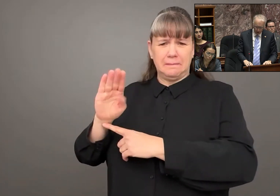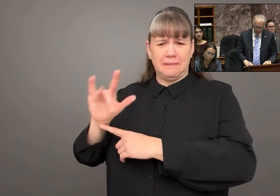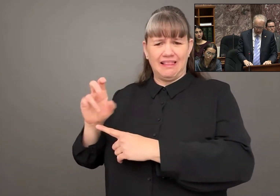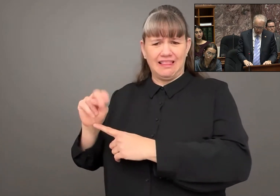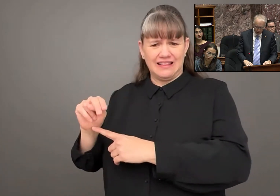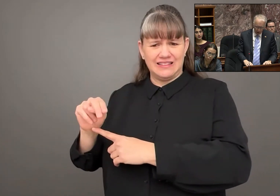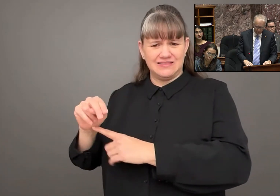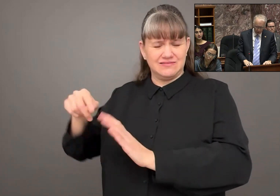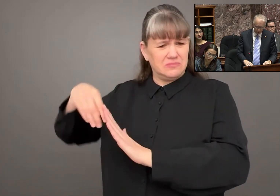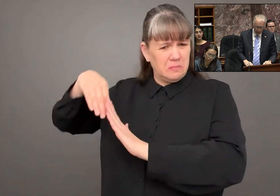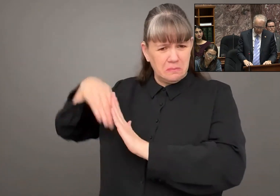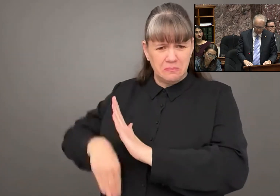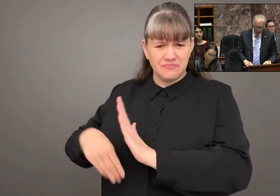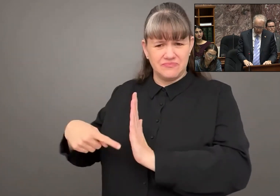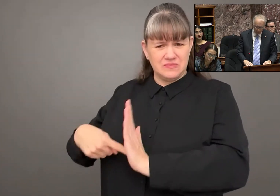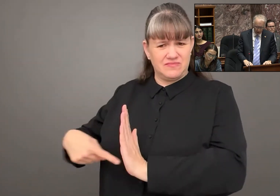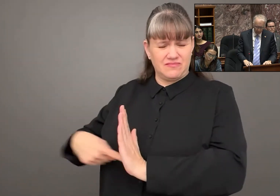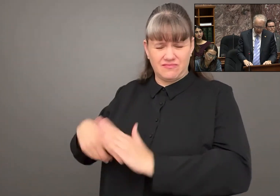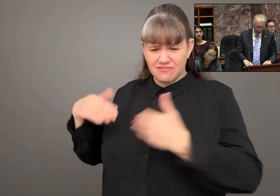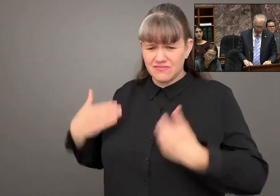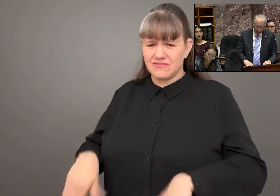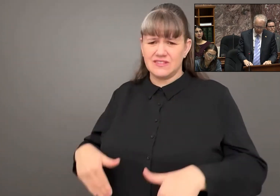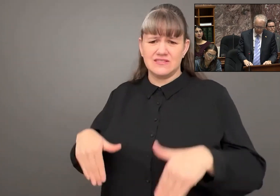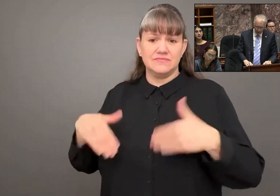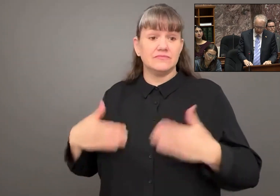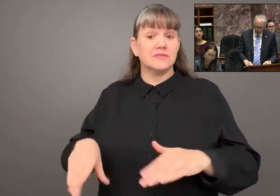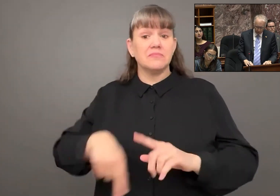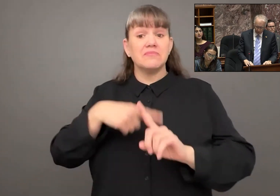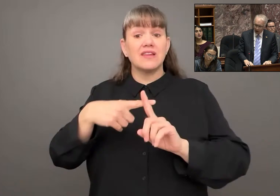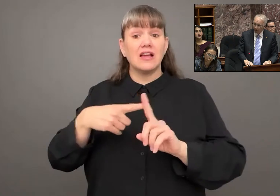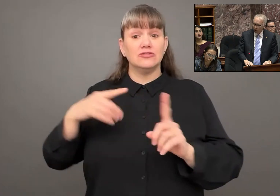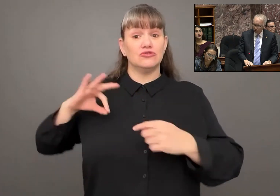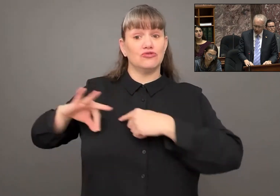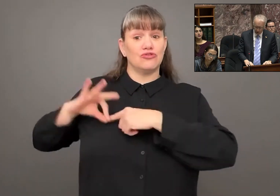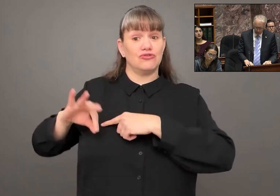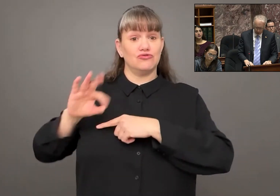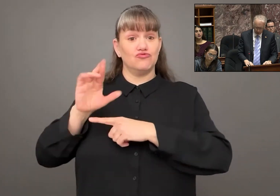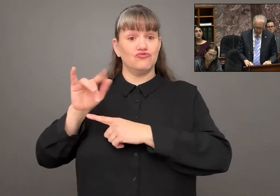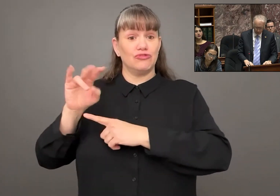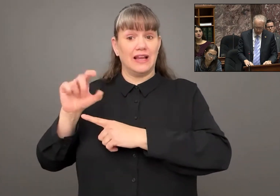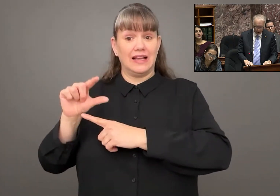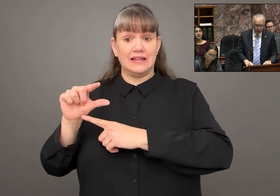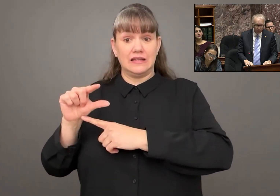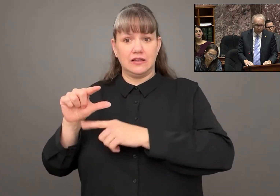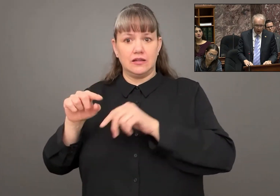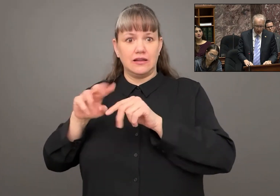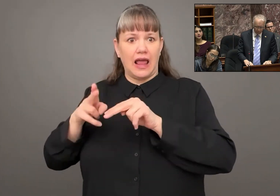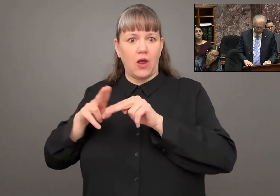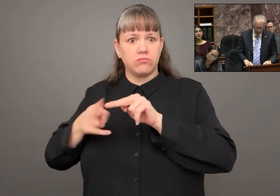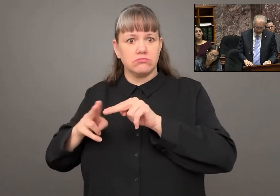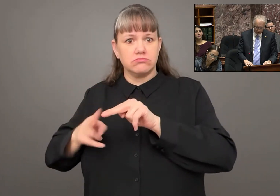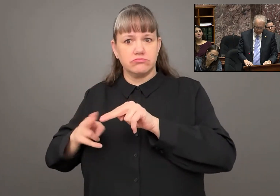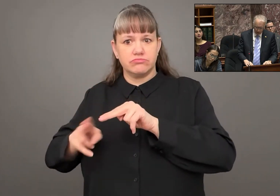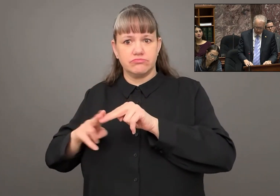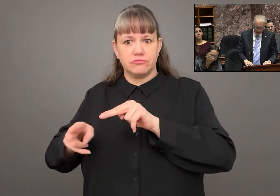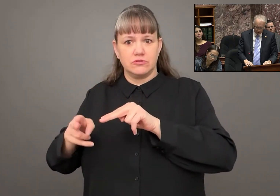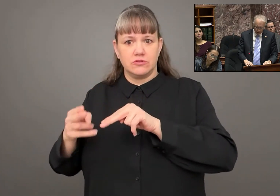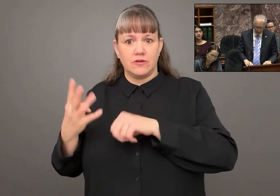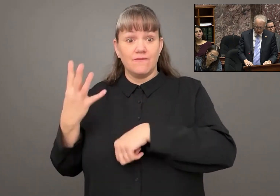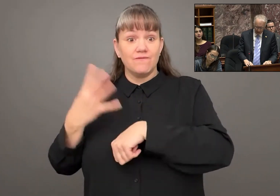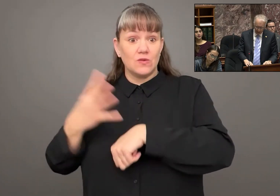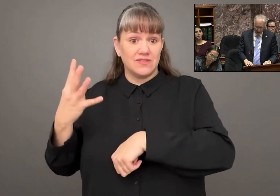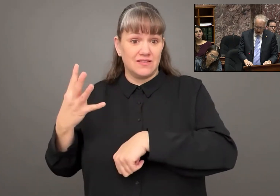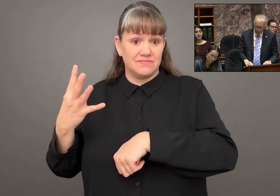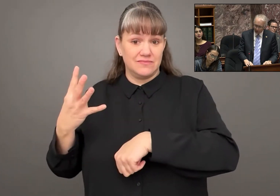serious issue about transparency and accountability with this government's budget. To the Premier, please explain to this